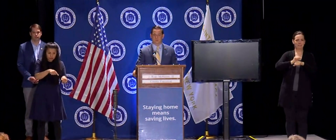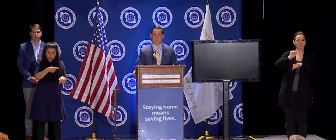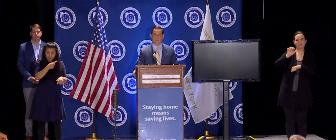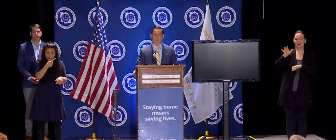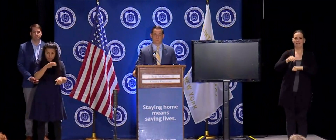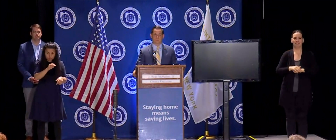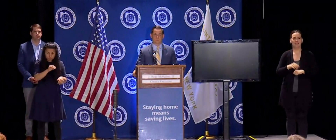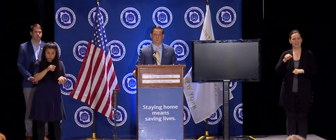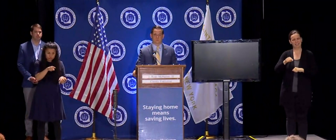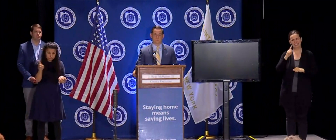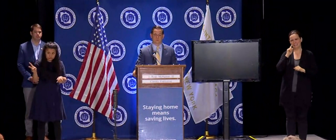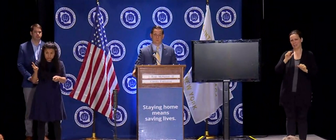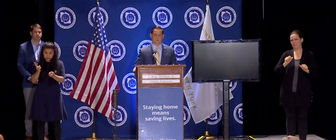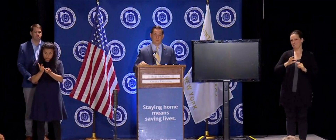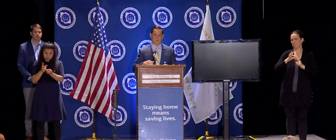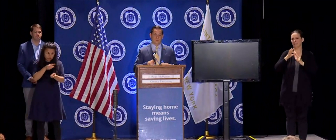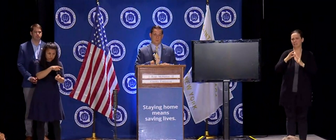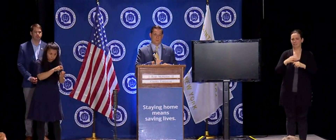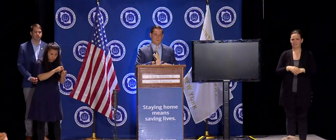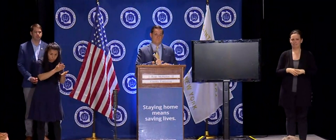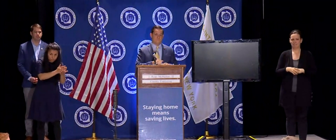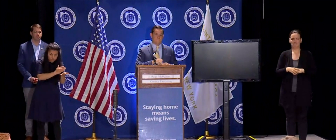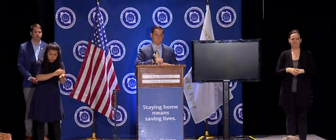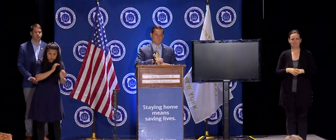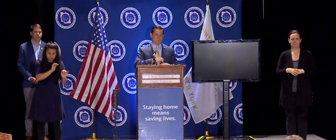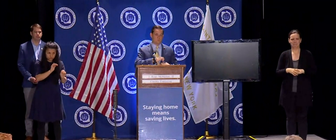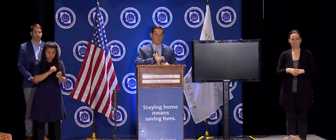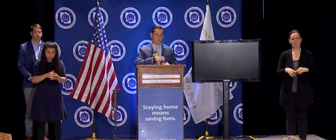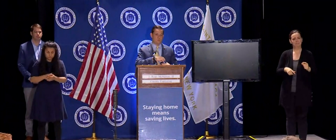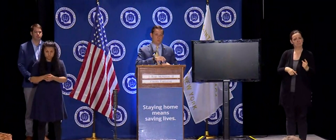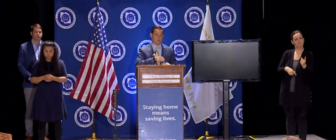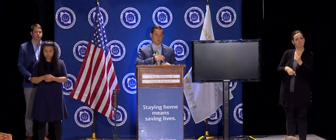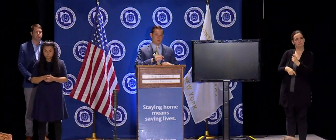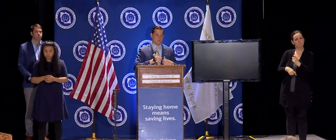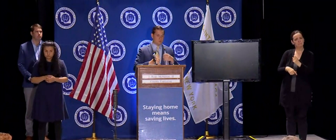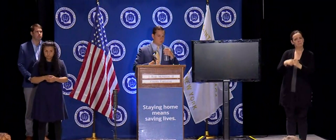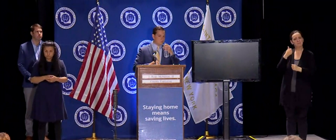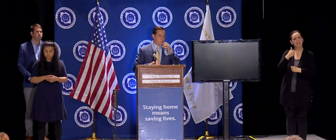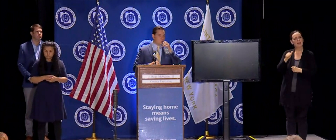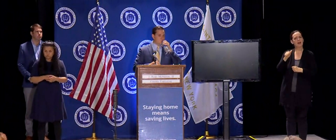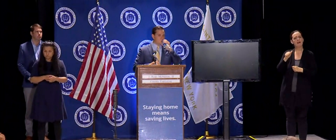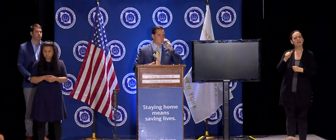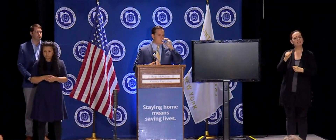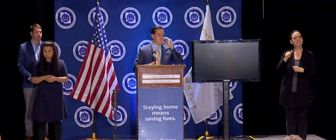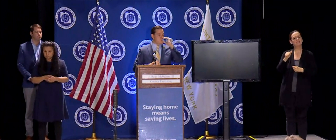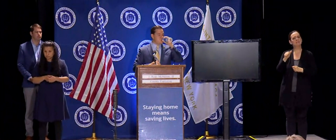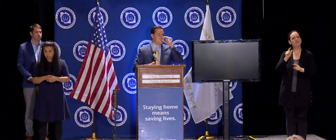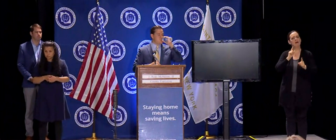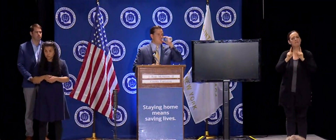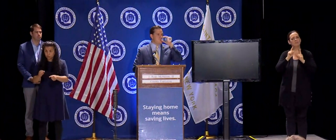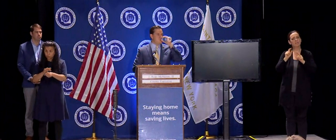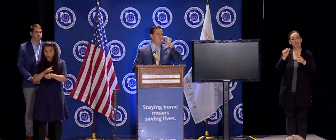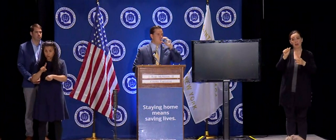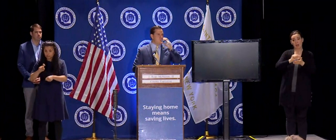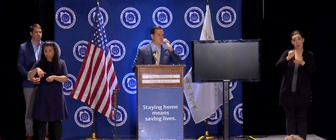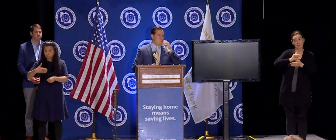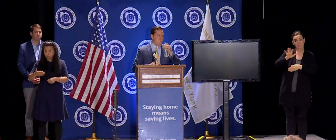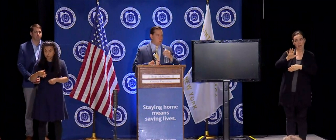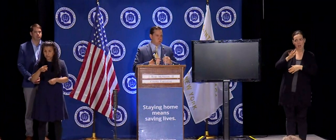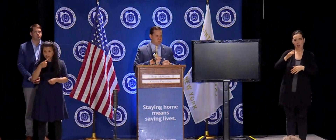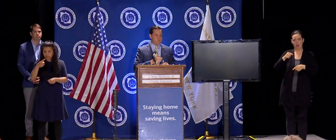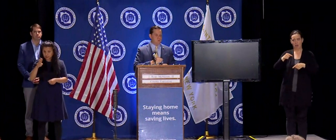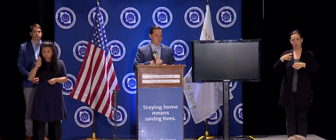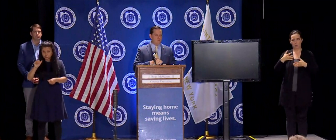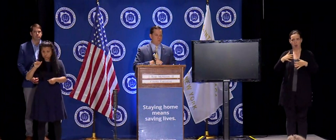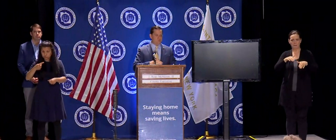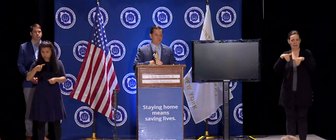special. Were there any conversations about Amazon no longer being interested after the pandemic? Was there any anxiety that